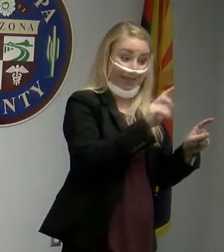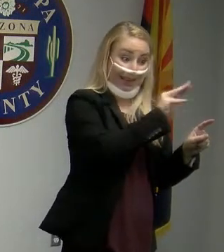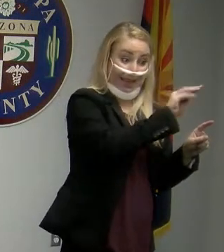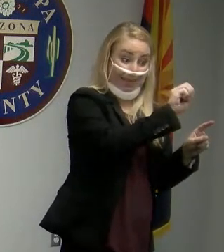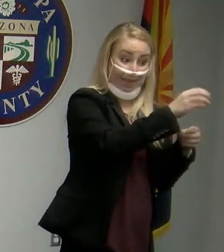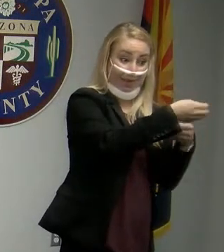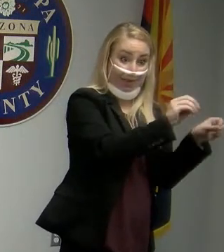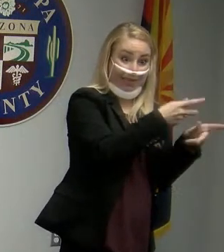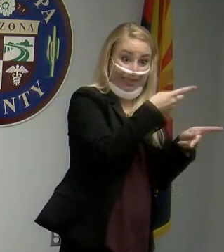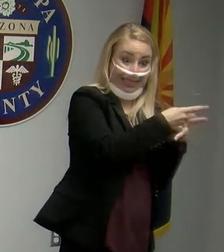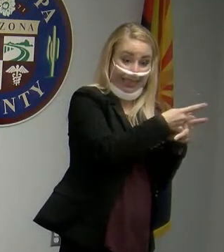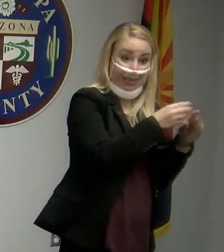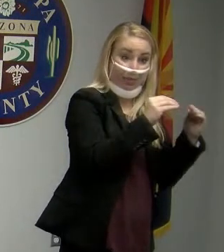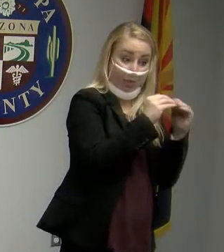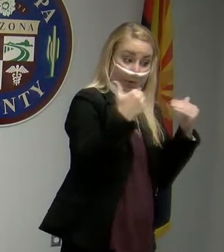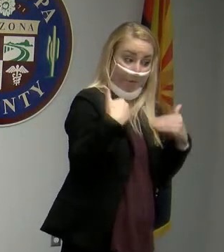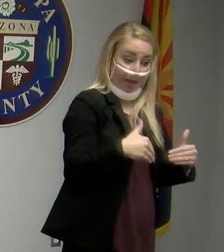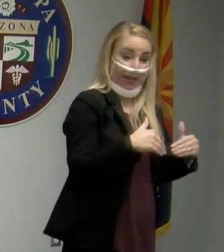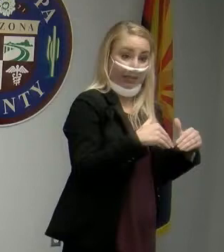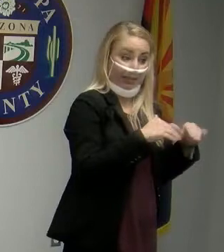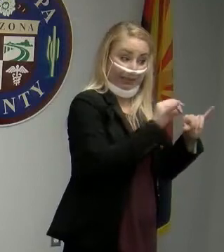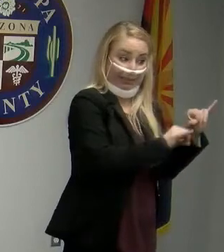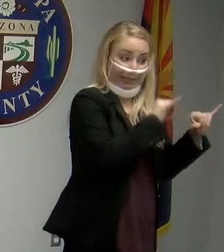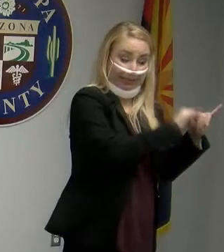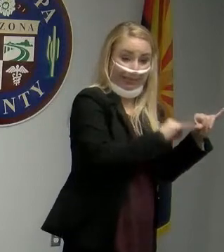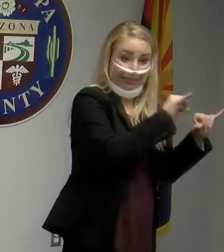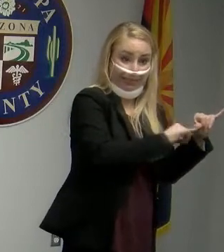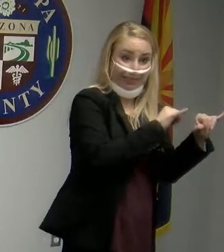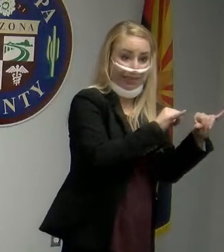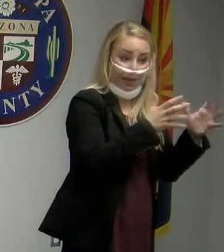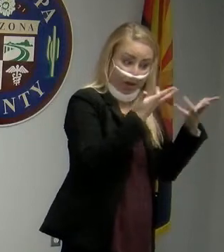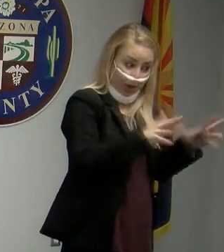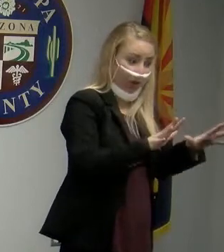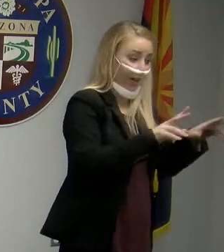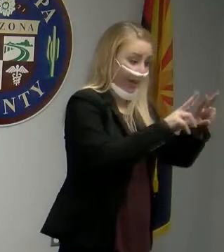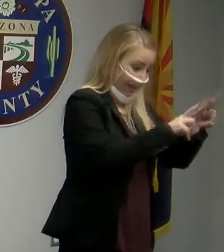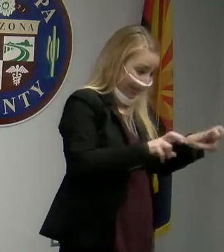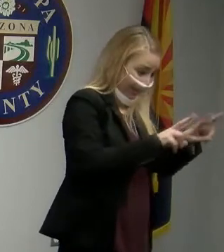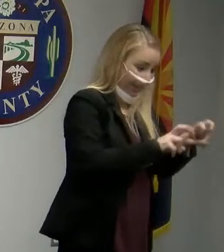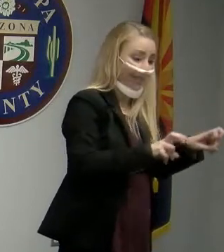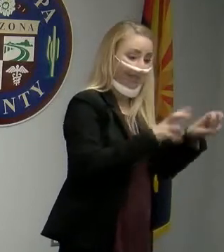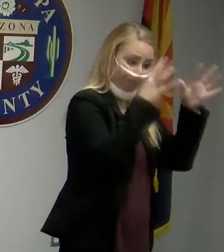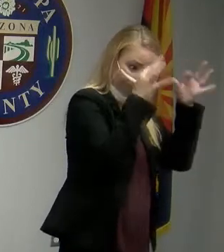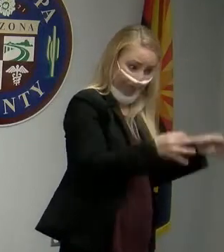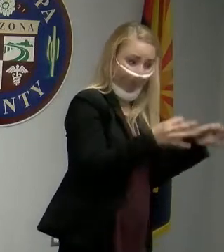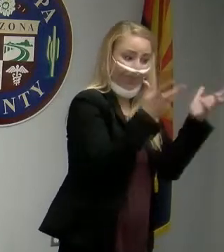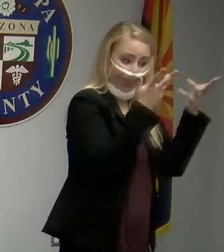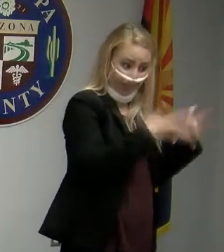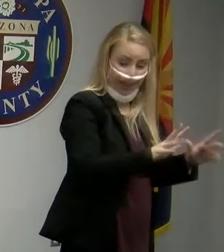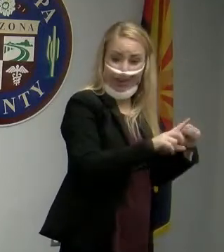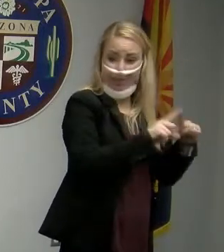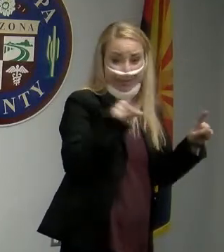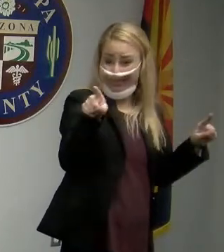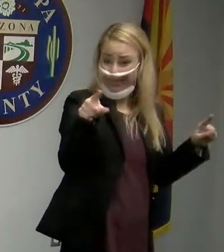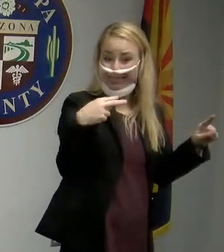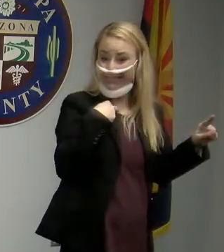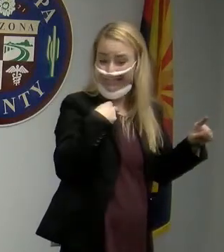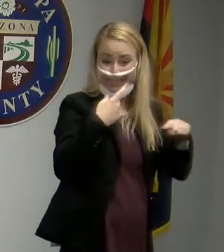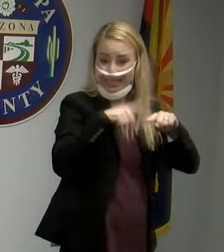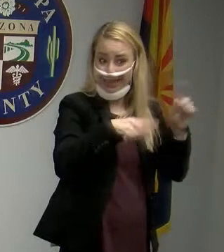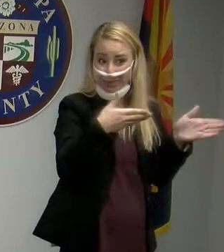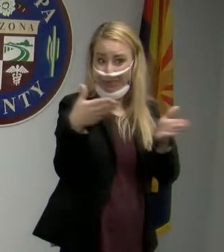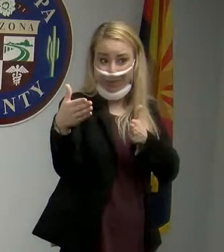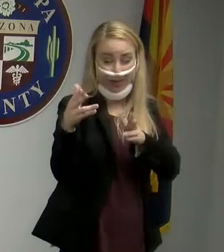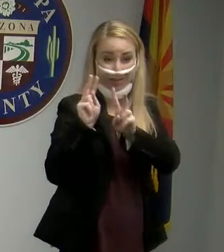of time after they have been investigated and it's been resolved, but we're not able to get them to a funeral home so